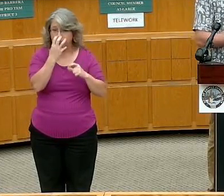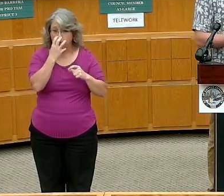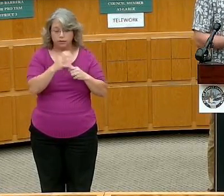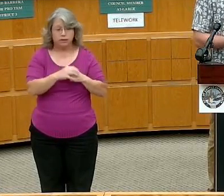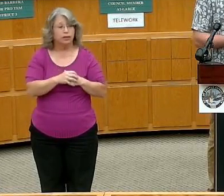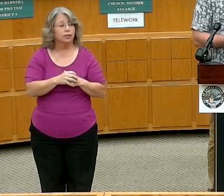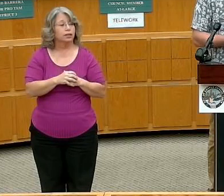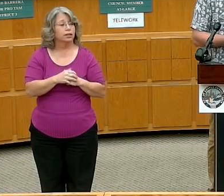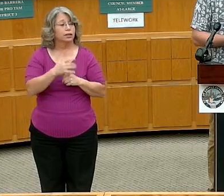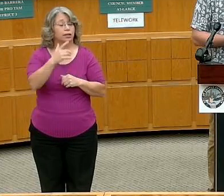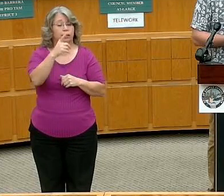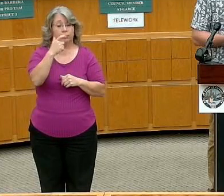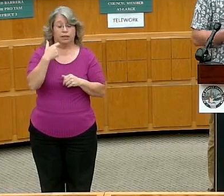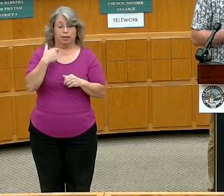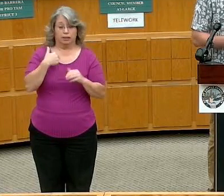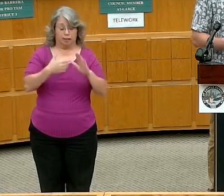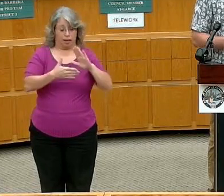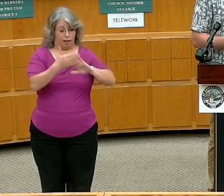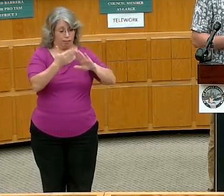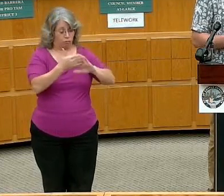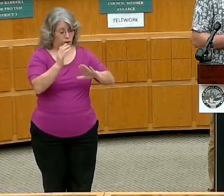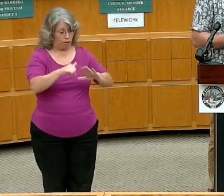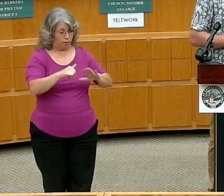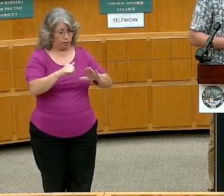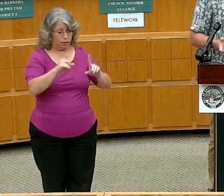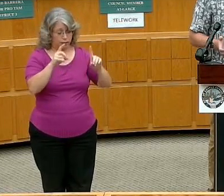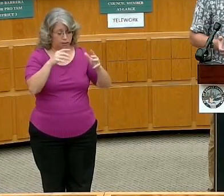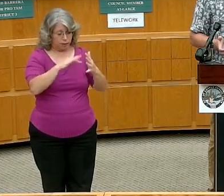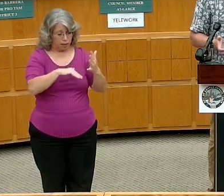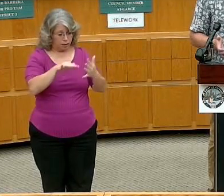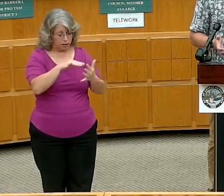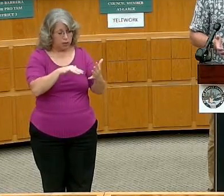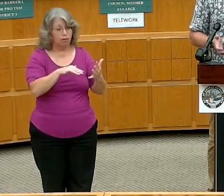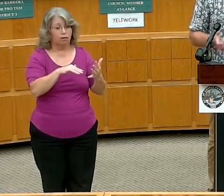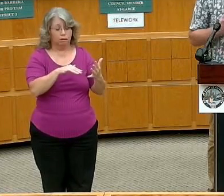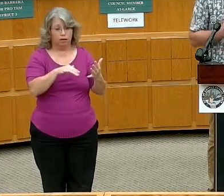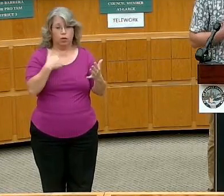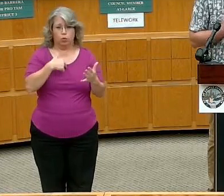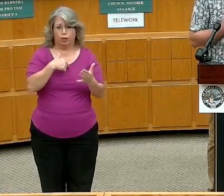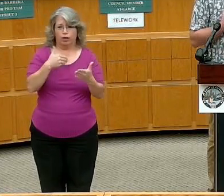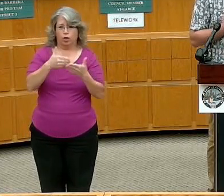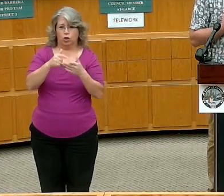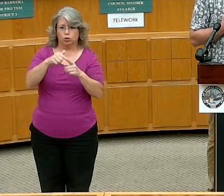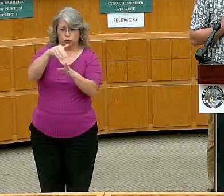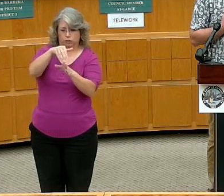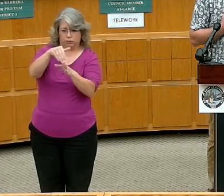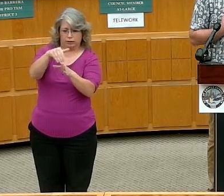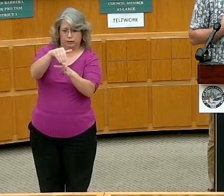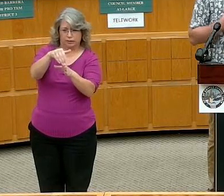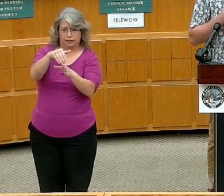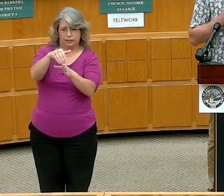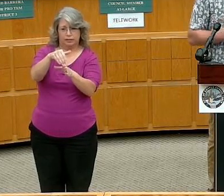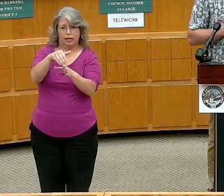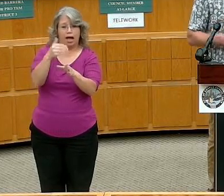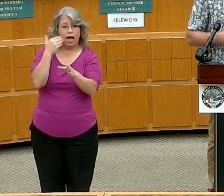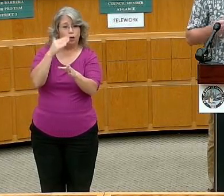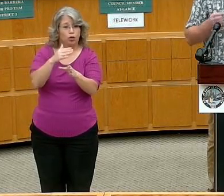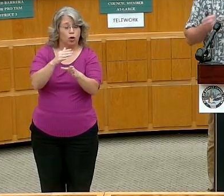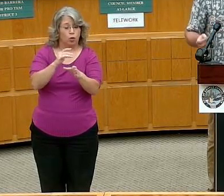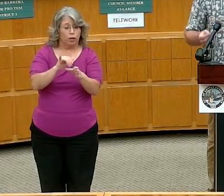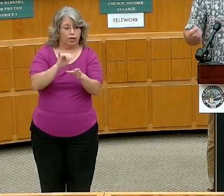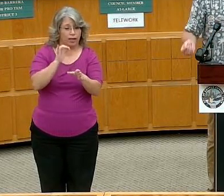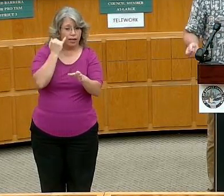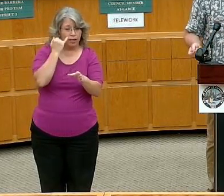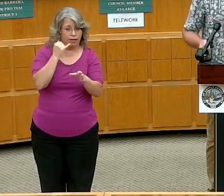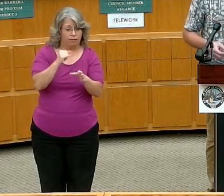we might be right at that tipping point. I'm not sure if this is going to get put out, but I know if I wear a face mask, it's more likely